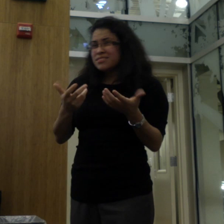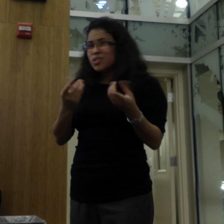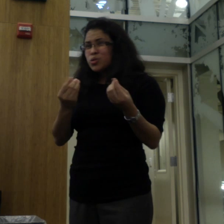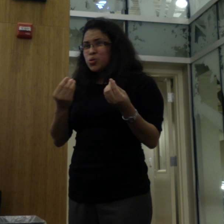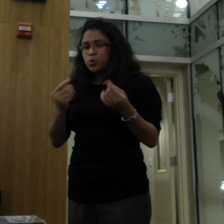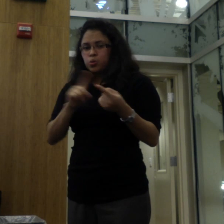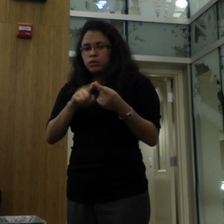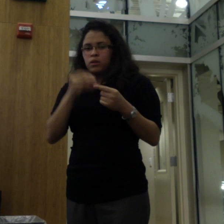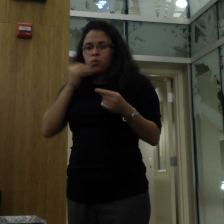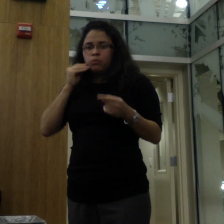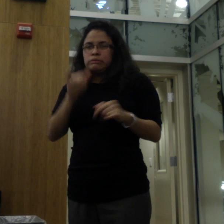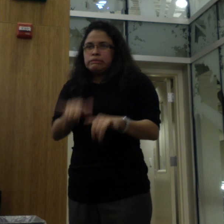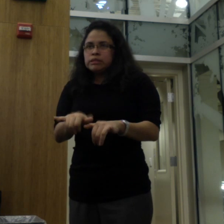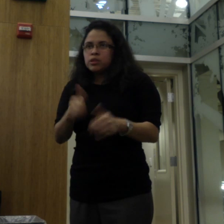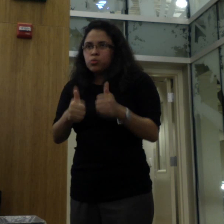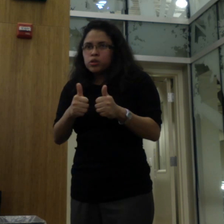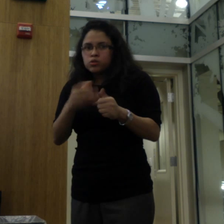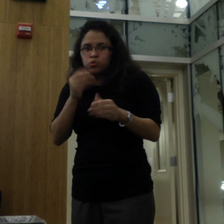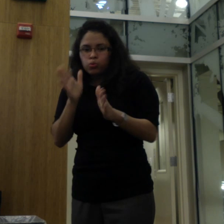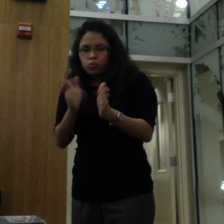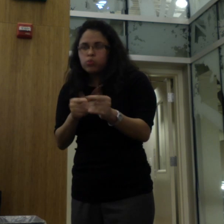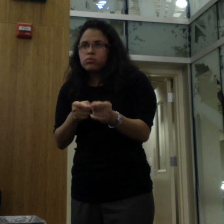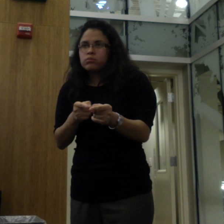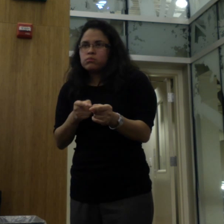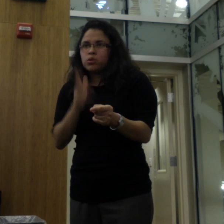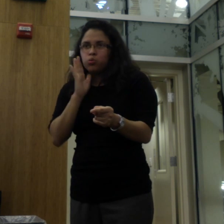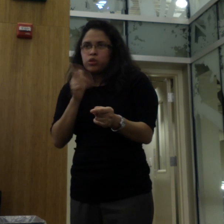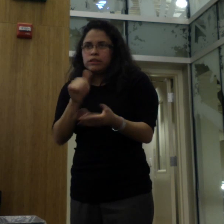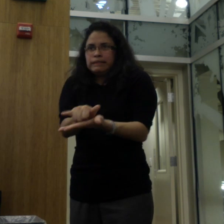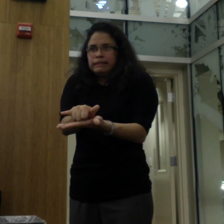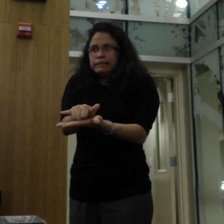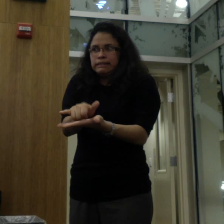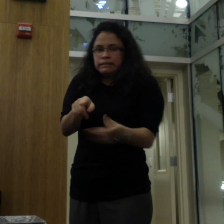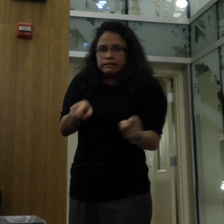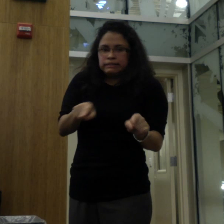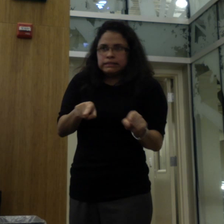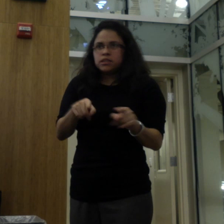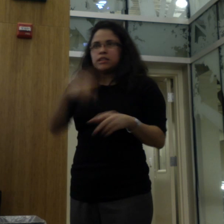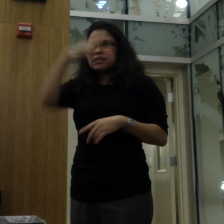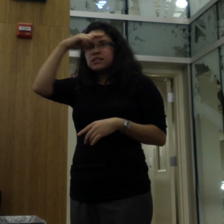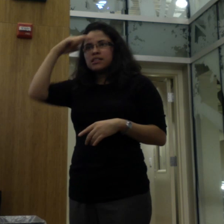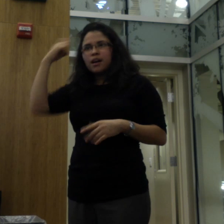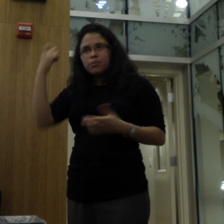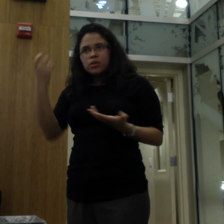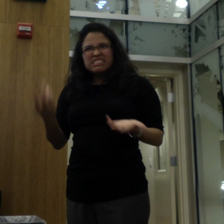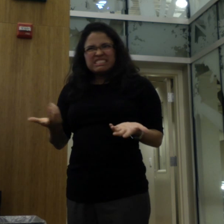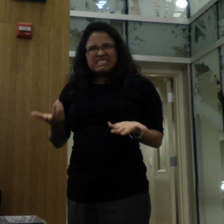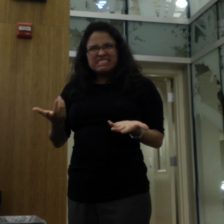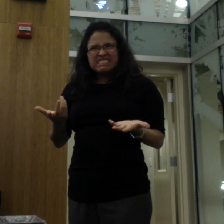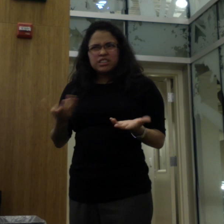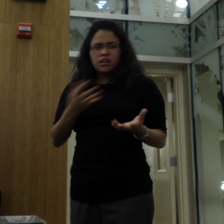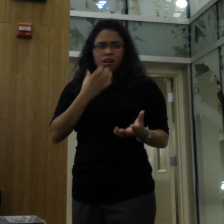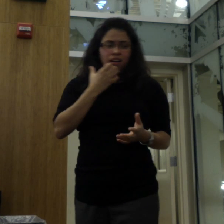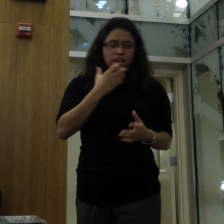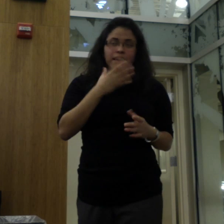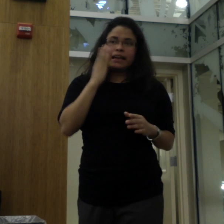stay at home, what room in the house are you going to be in? If it's in the summer, are you going to be on the hot side of the